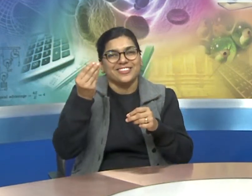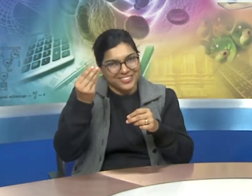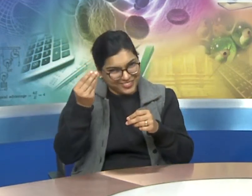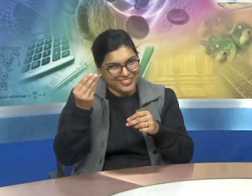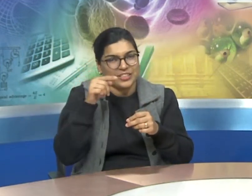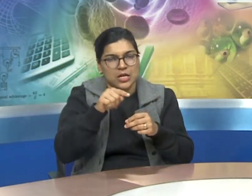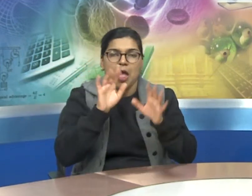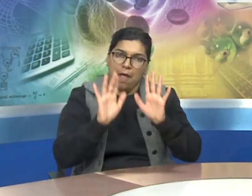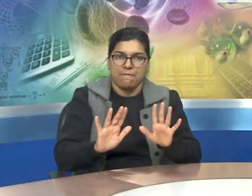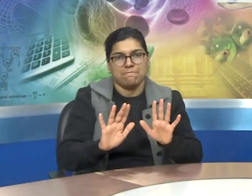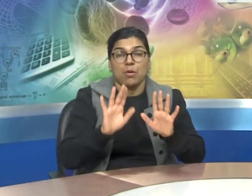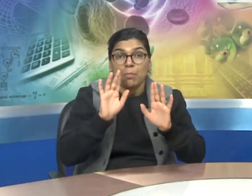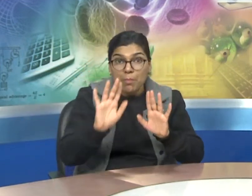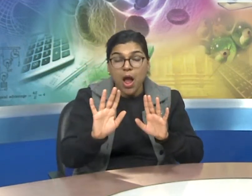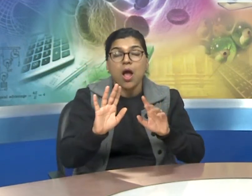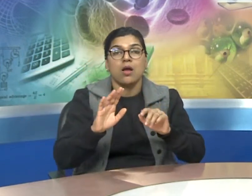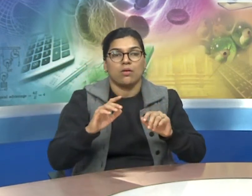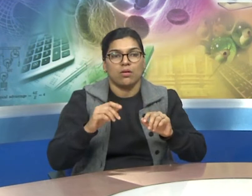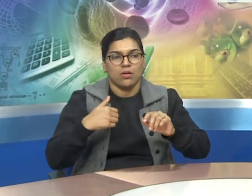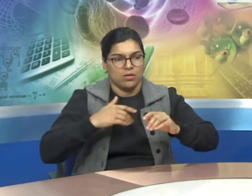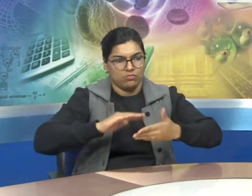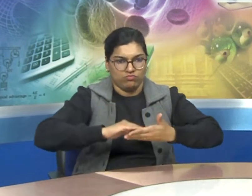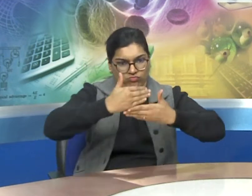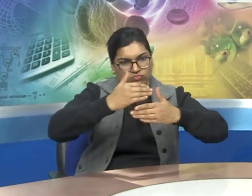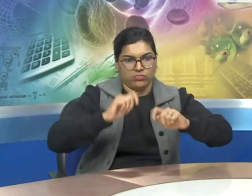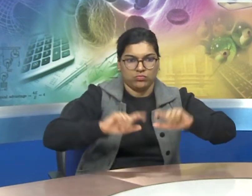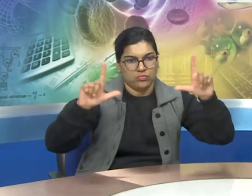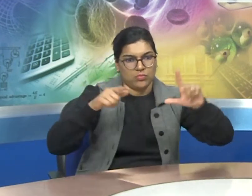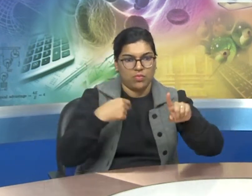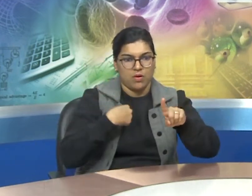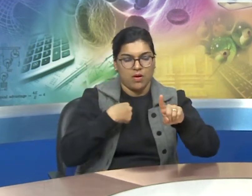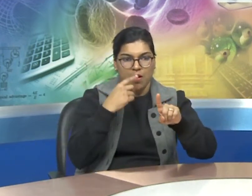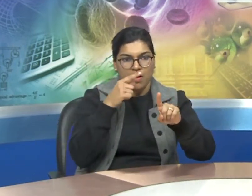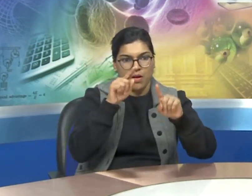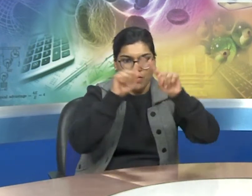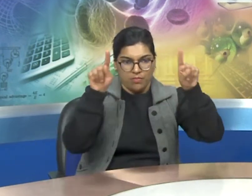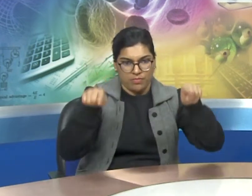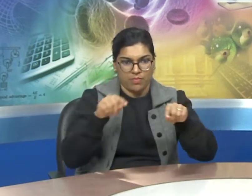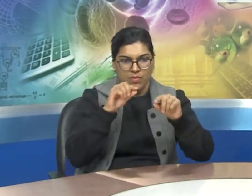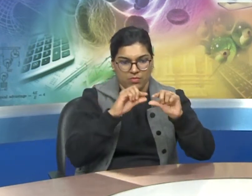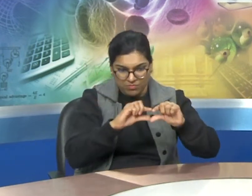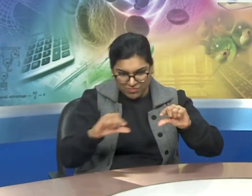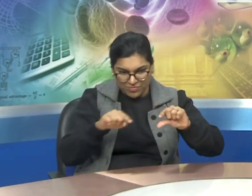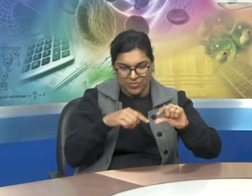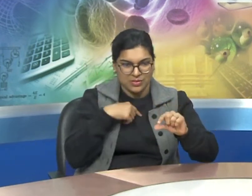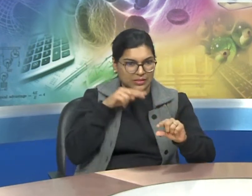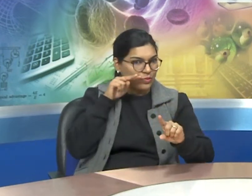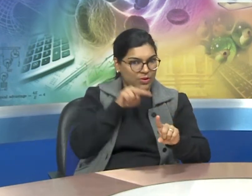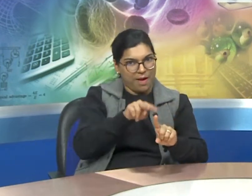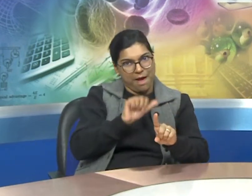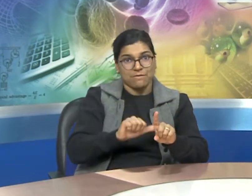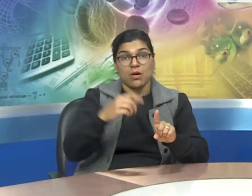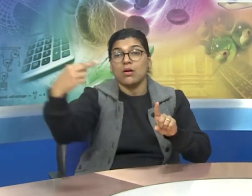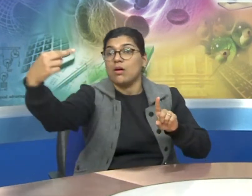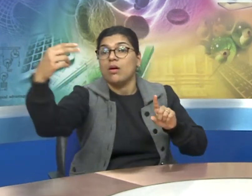you make your presentation smoothly going in the presence of all